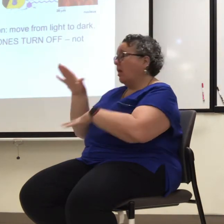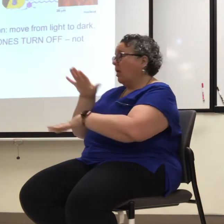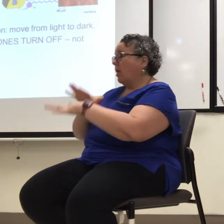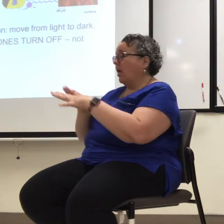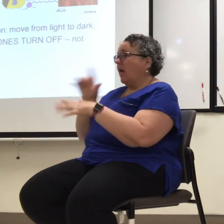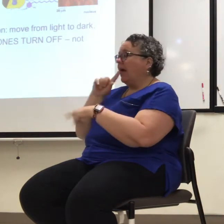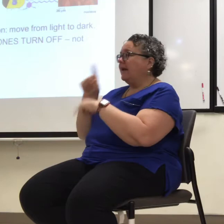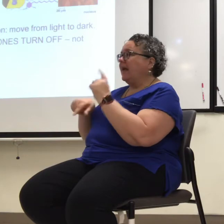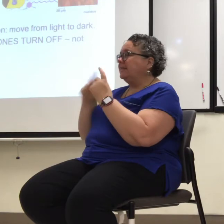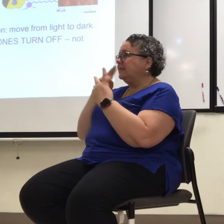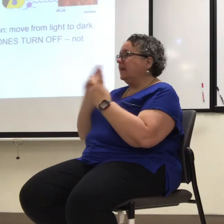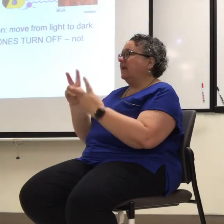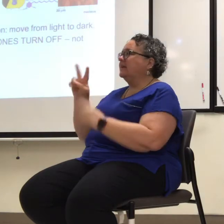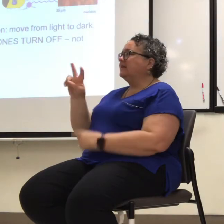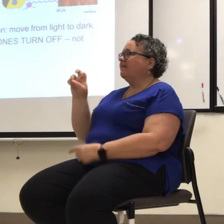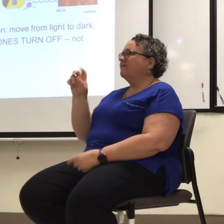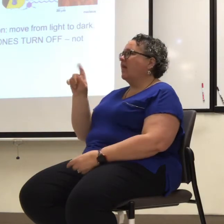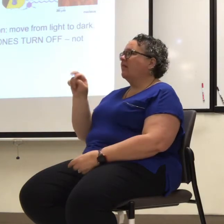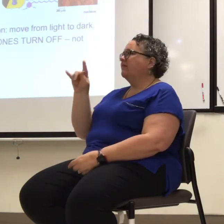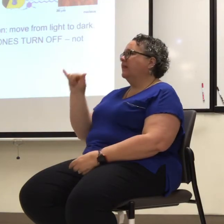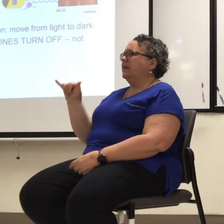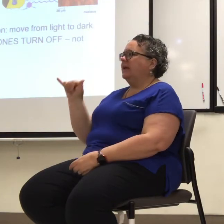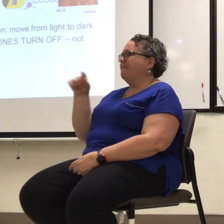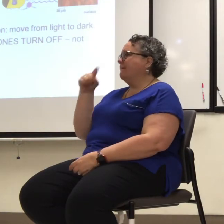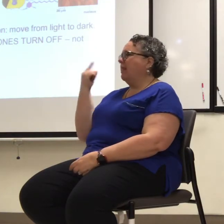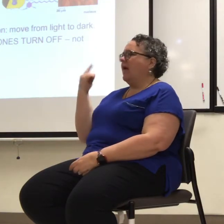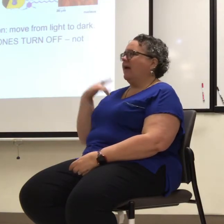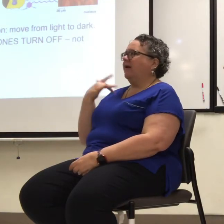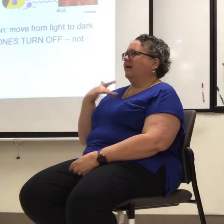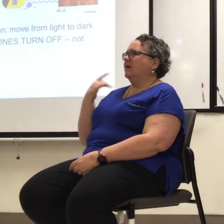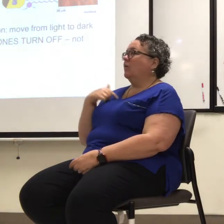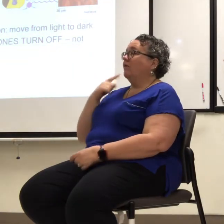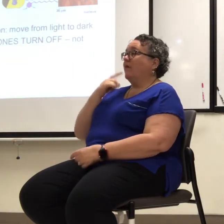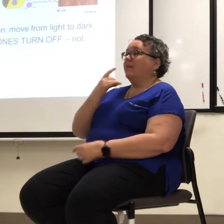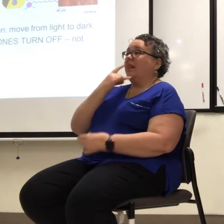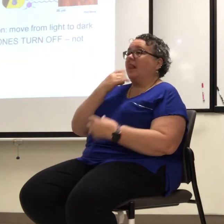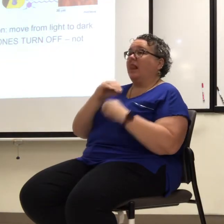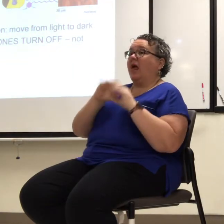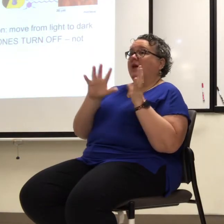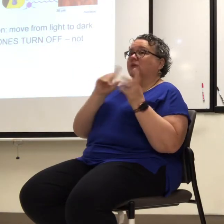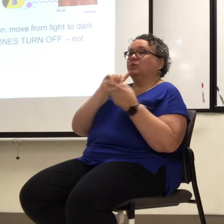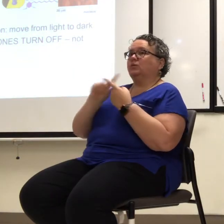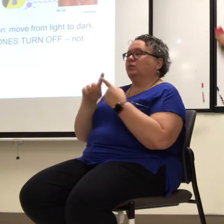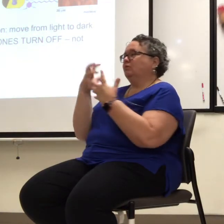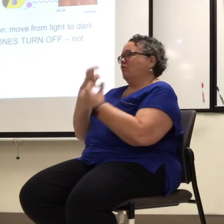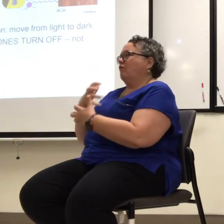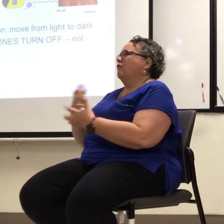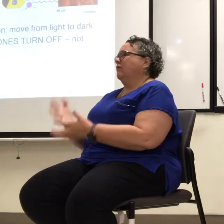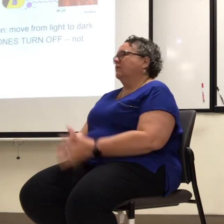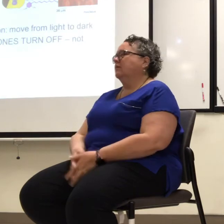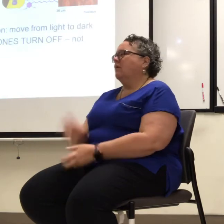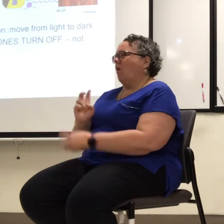velvety blackness. I think that's a good description. When you go from light to dark, it's the reverse.